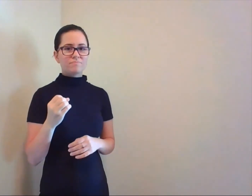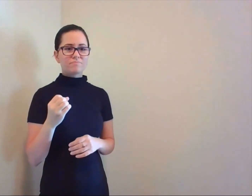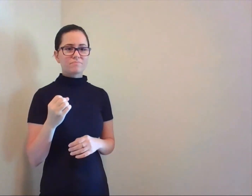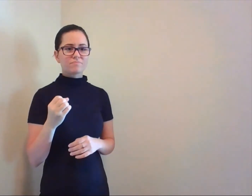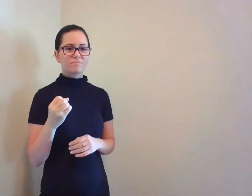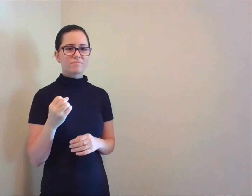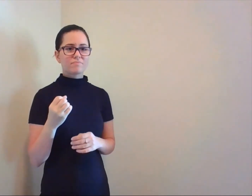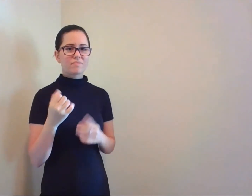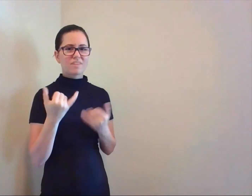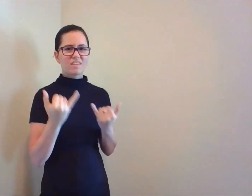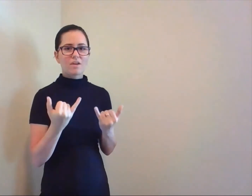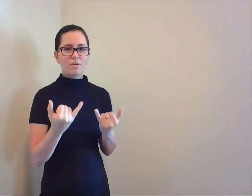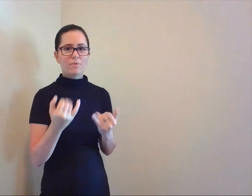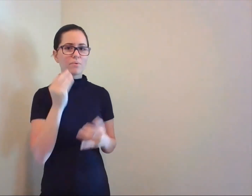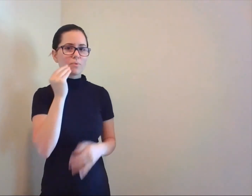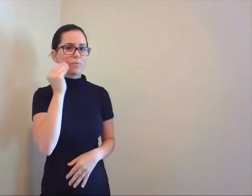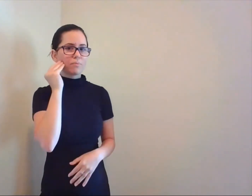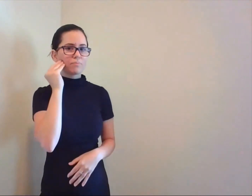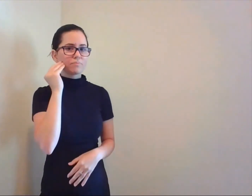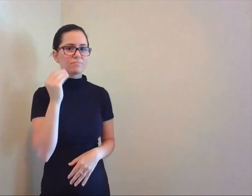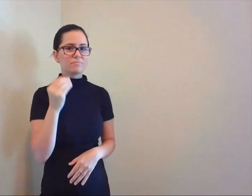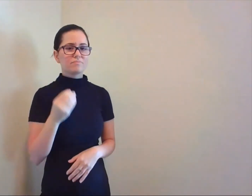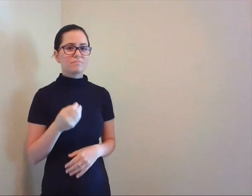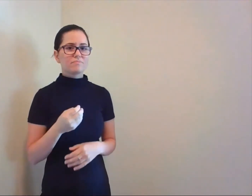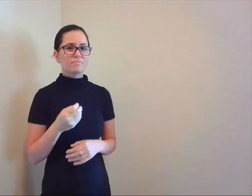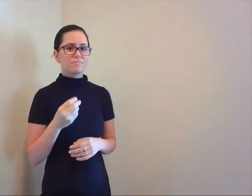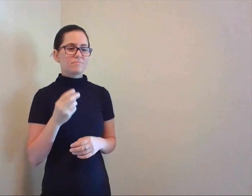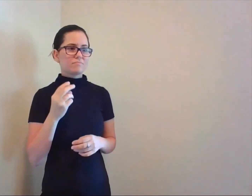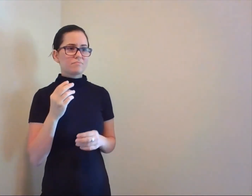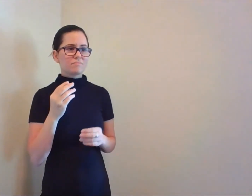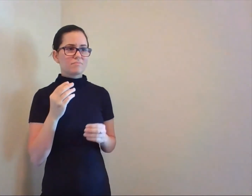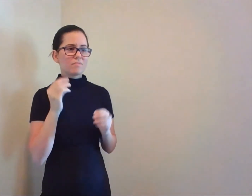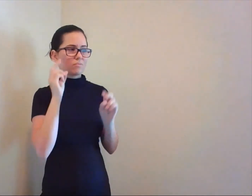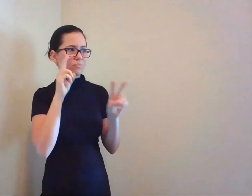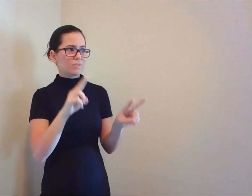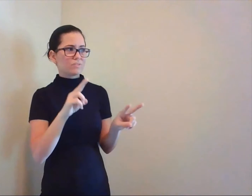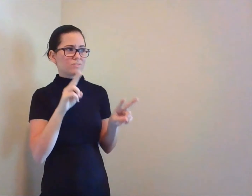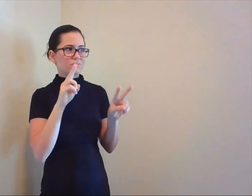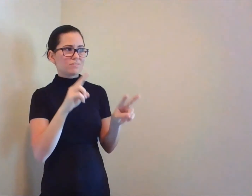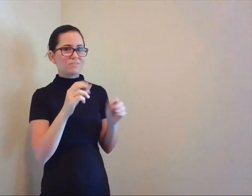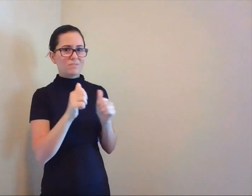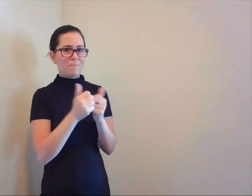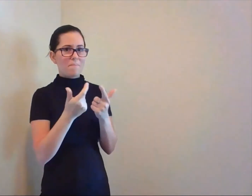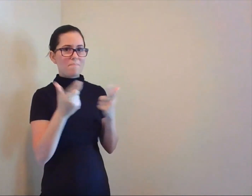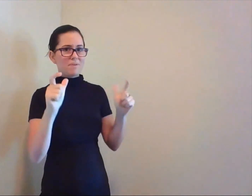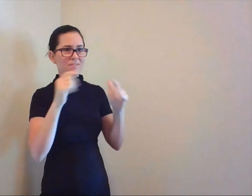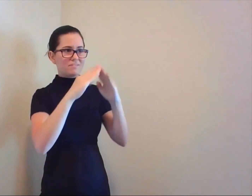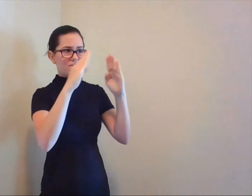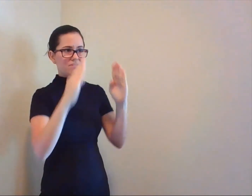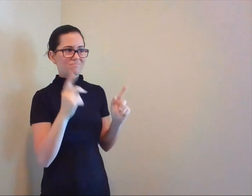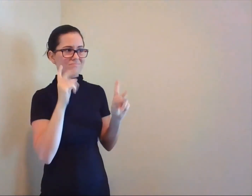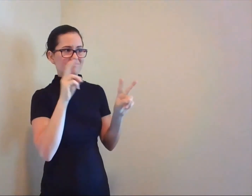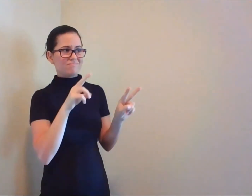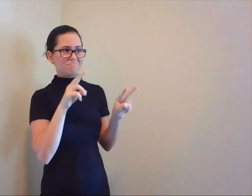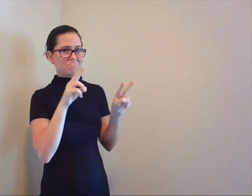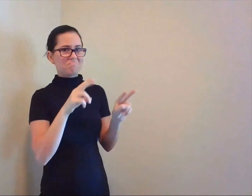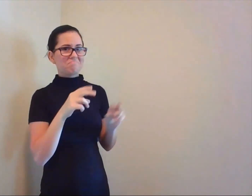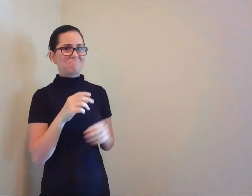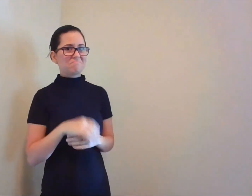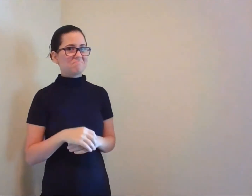dark, I found myself getting pretty creeped out about this mansion. And I started to realize when we walked down the beach earlier today, there were a couple of other mansions